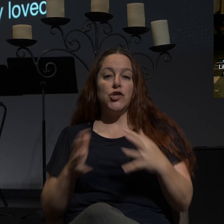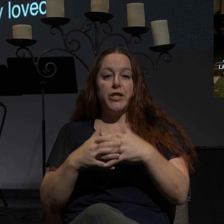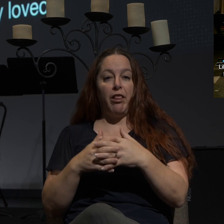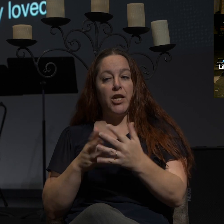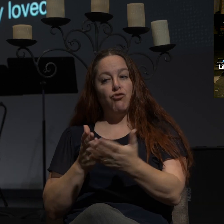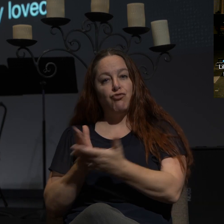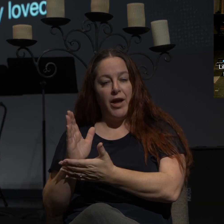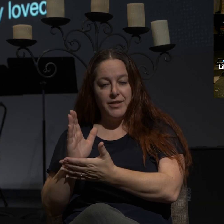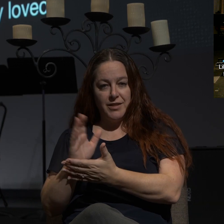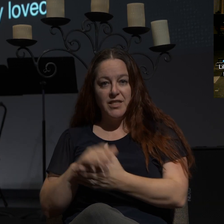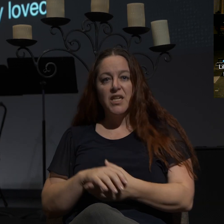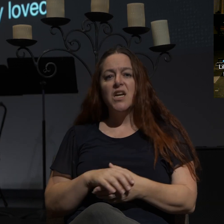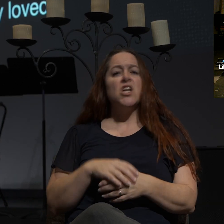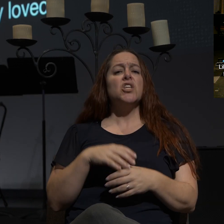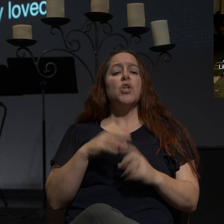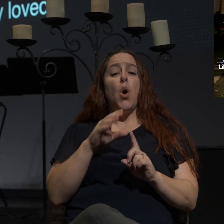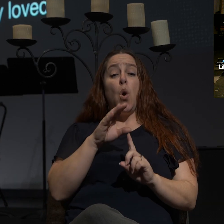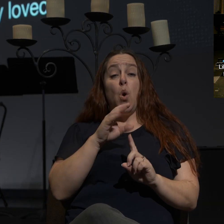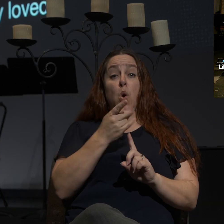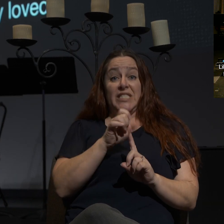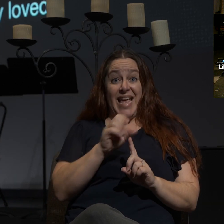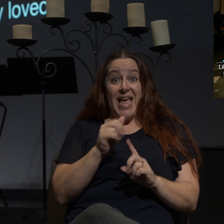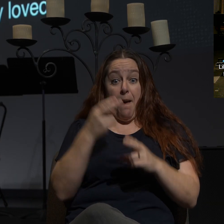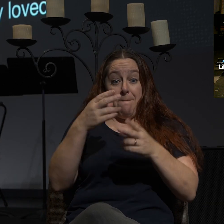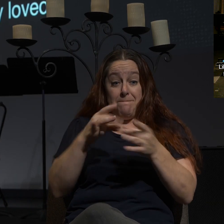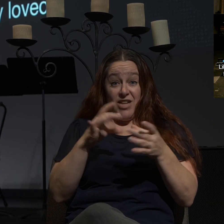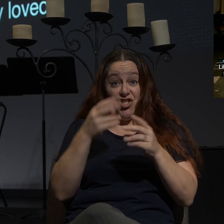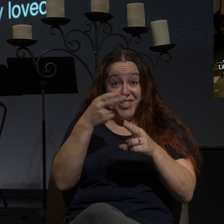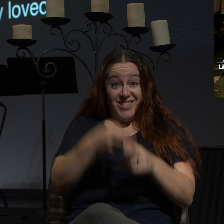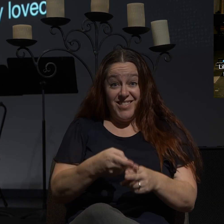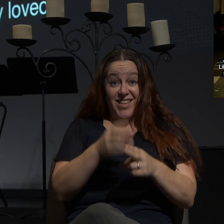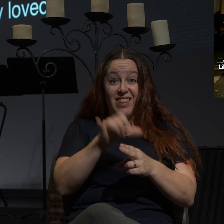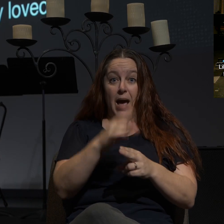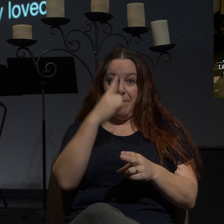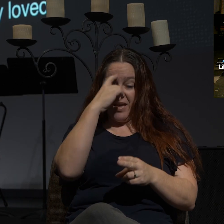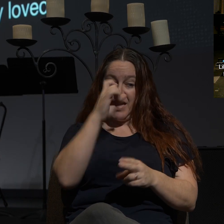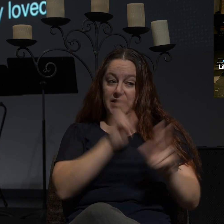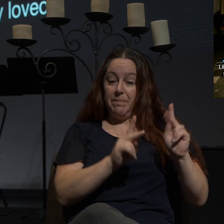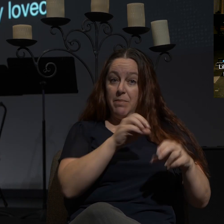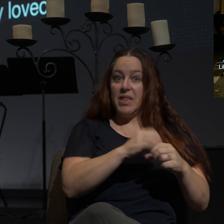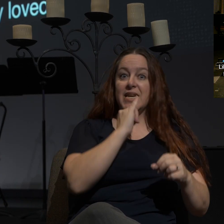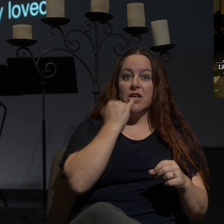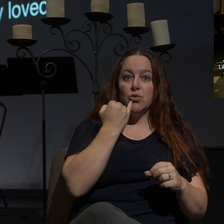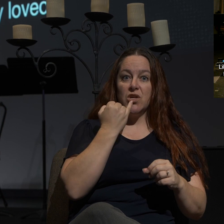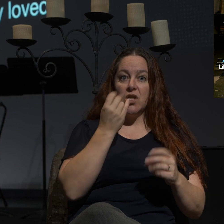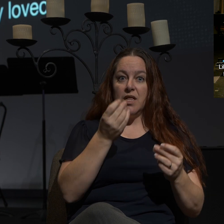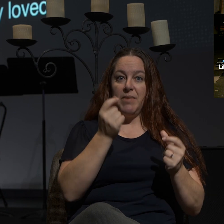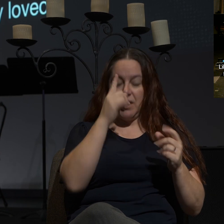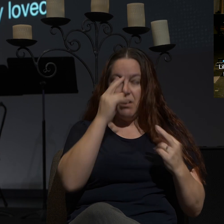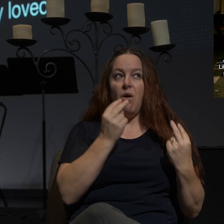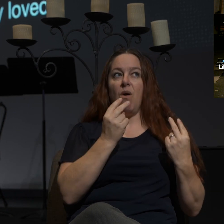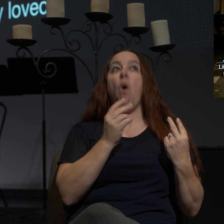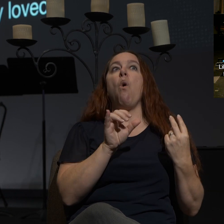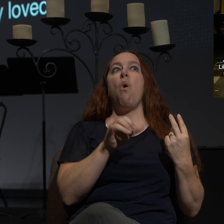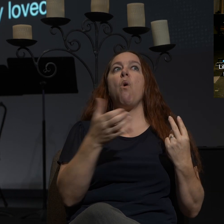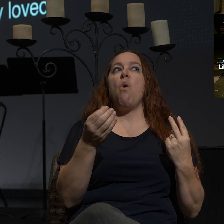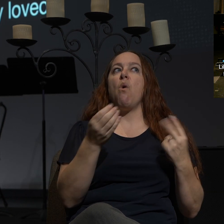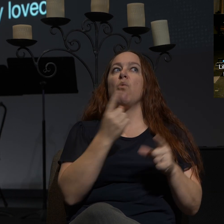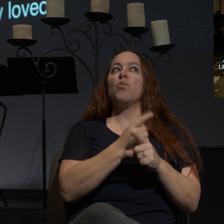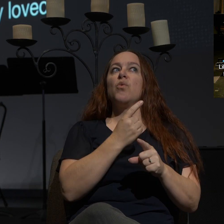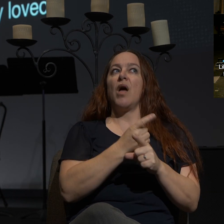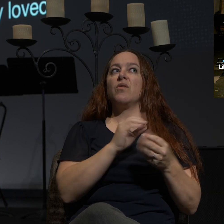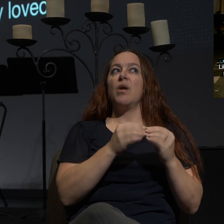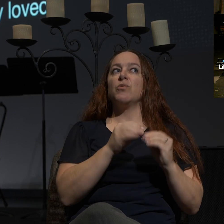Hosea mentions Baal Peor because in a mind of a person living in Israel at that time, they immediately jump back to, oh yes, Numbers